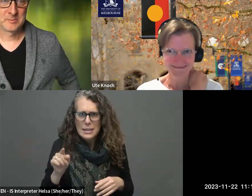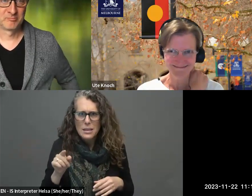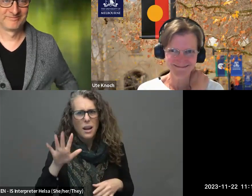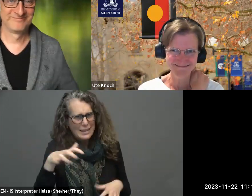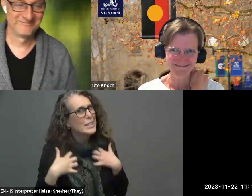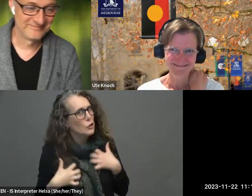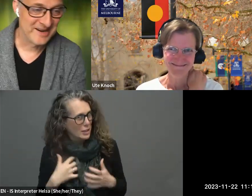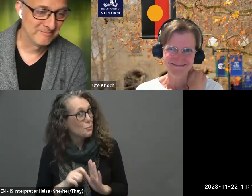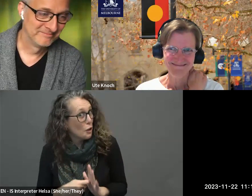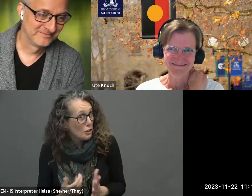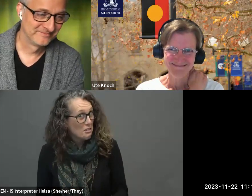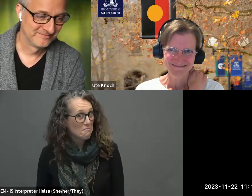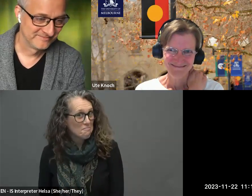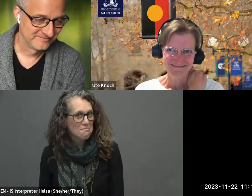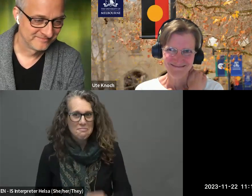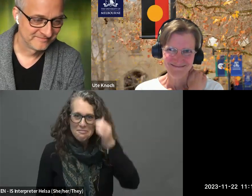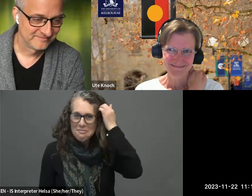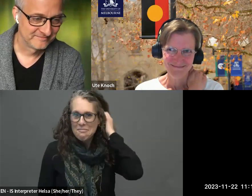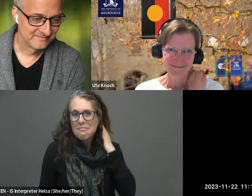project. Yeah.